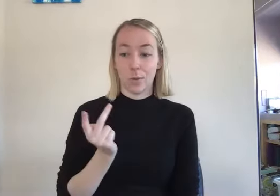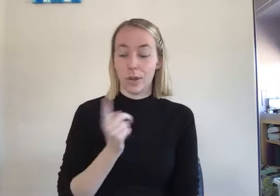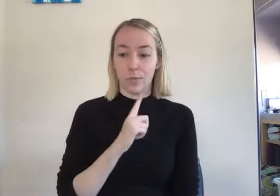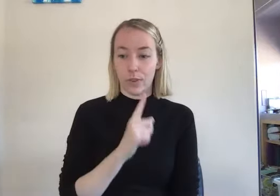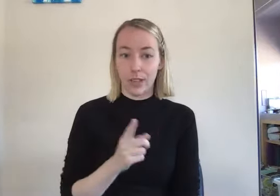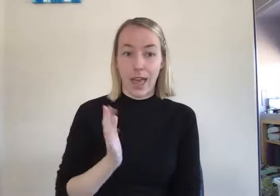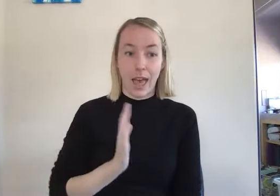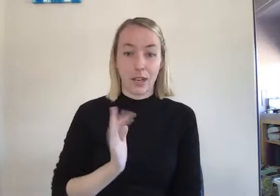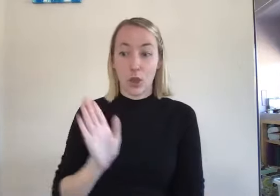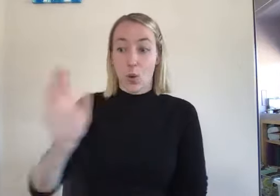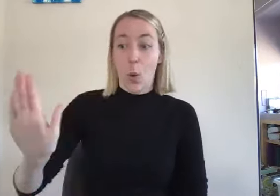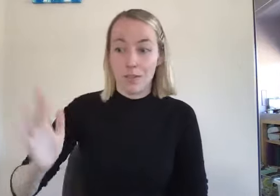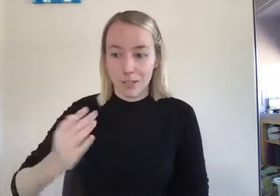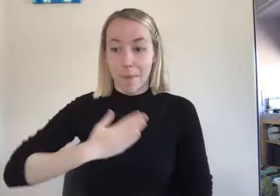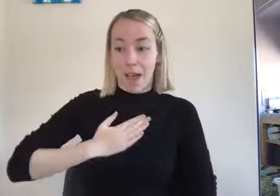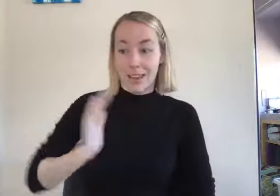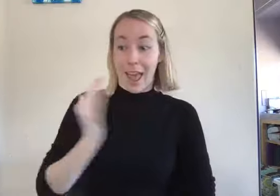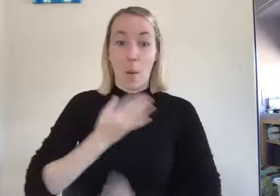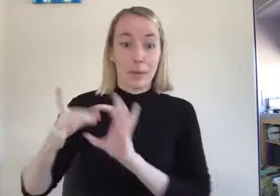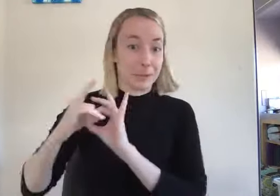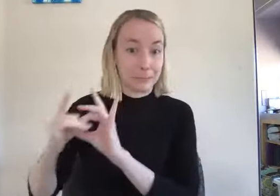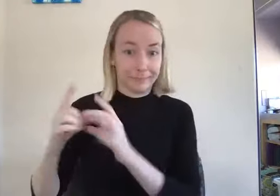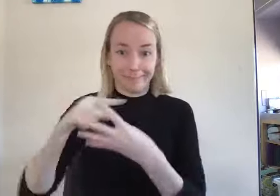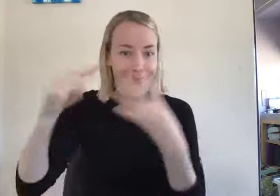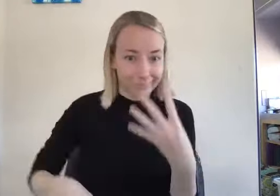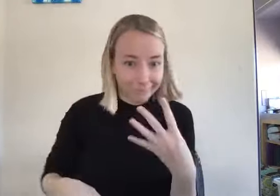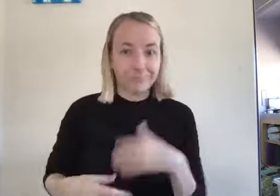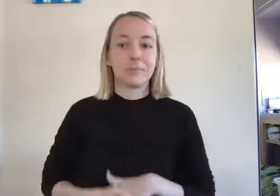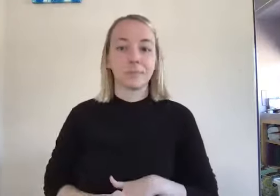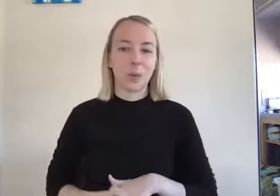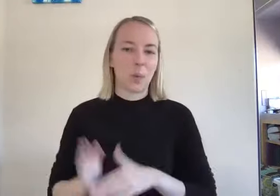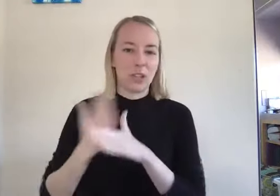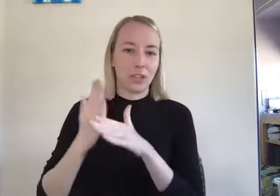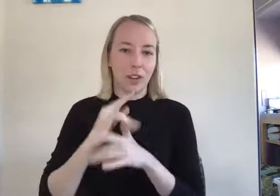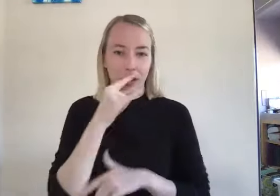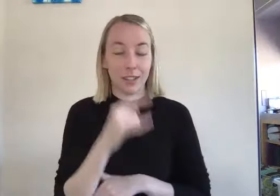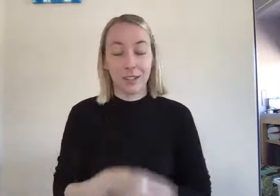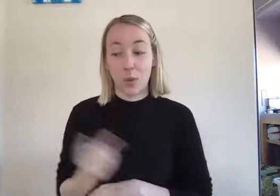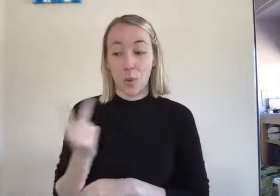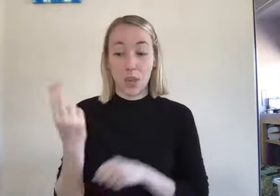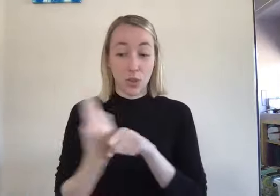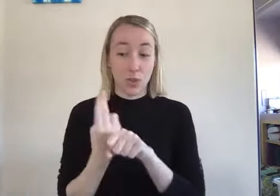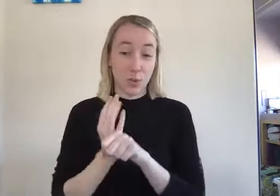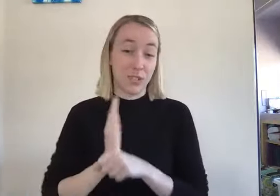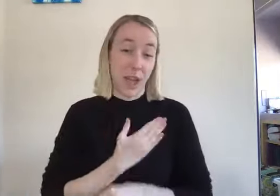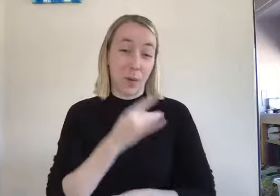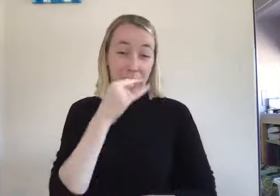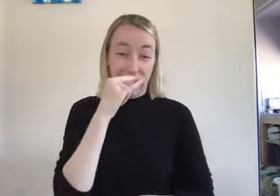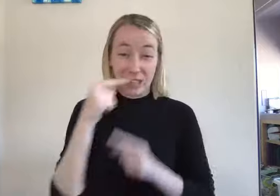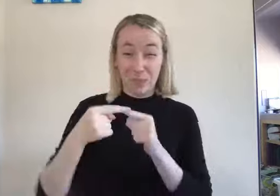we literally had yours, mine, and ours. And the sad thing about that is we used our children against